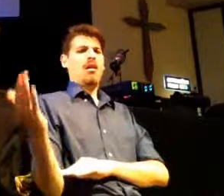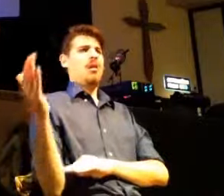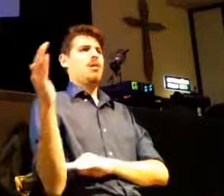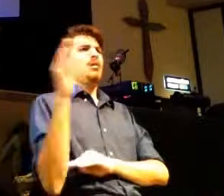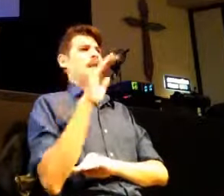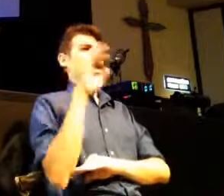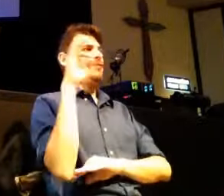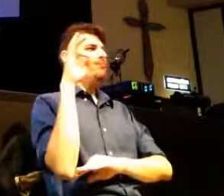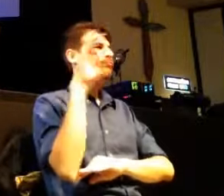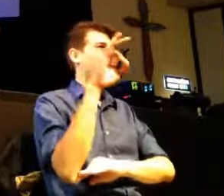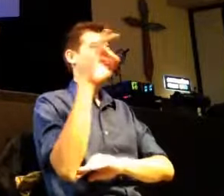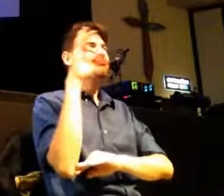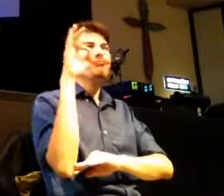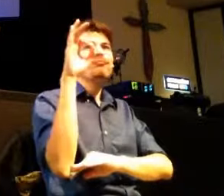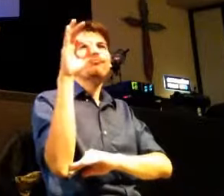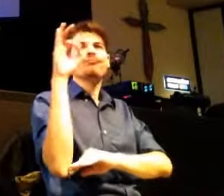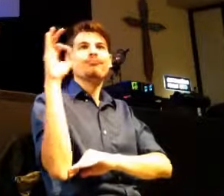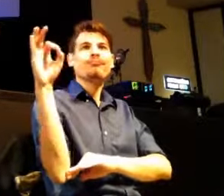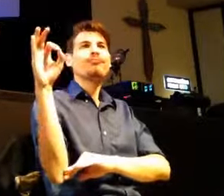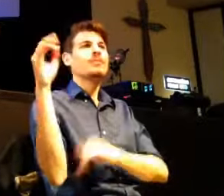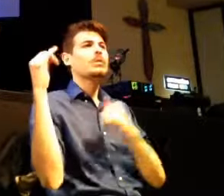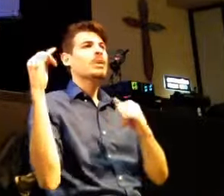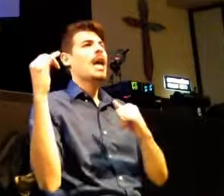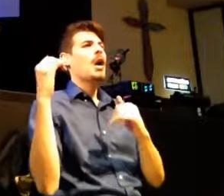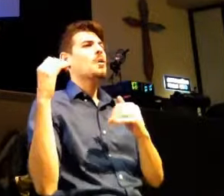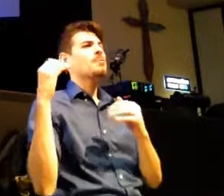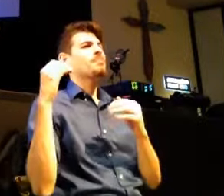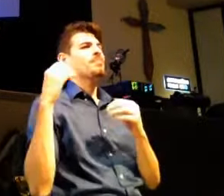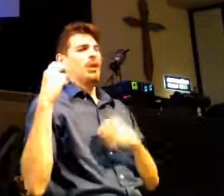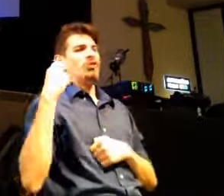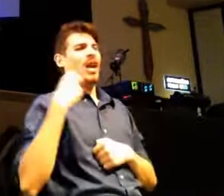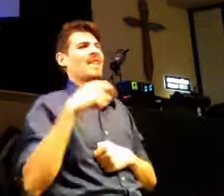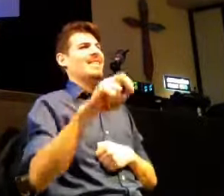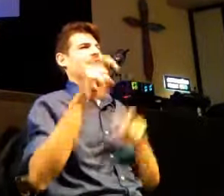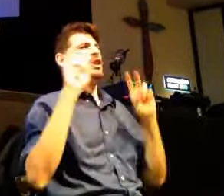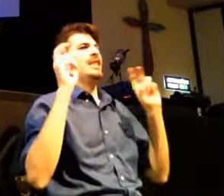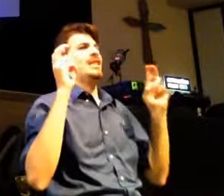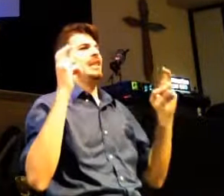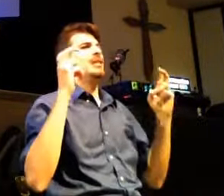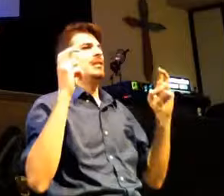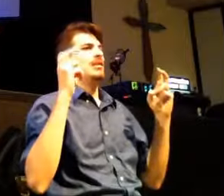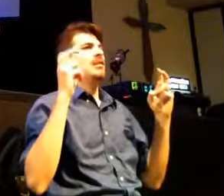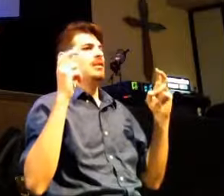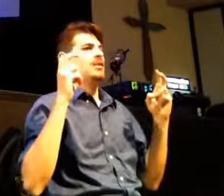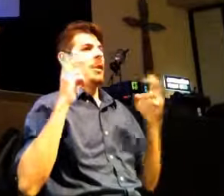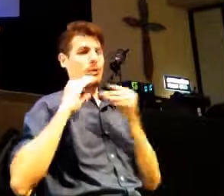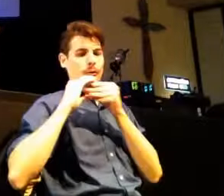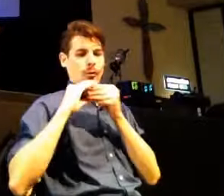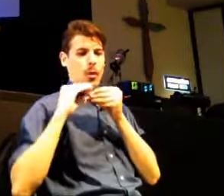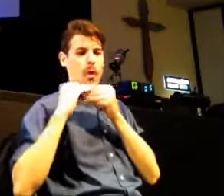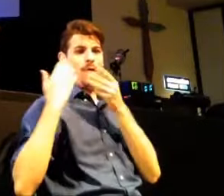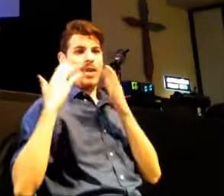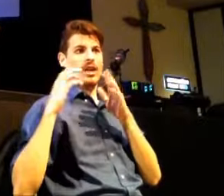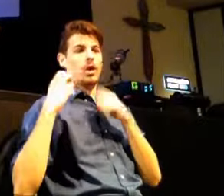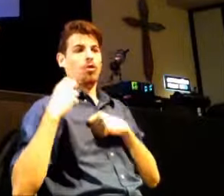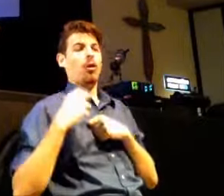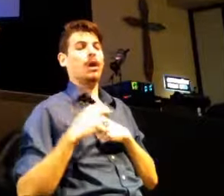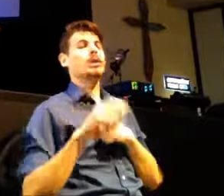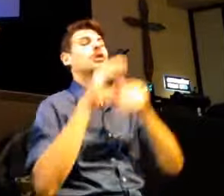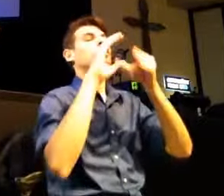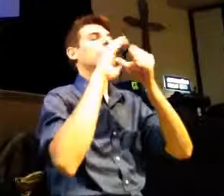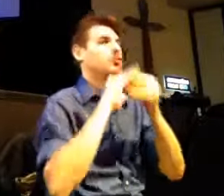kind of this transitional moment here that's going to set up this important story. Look at verse 23. Here it